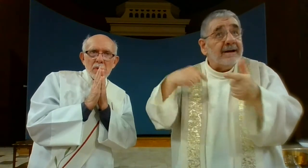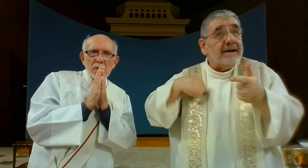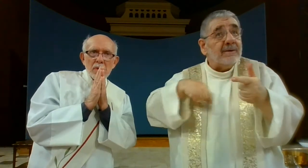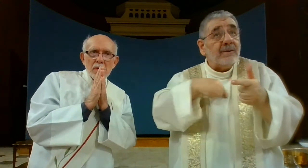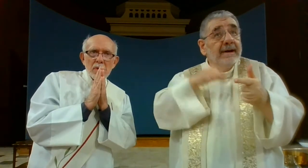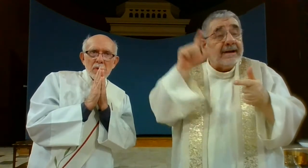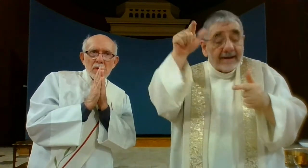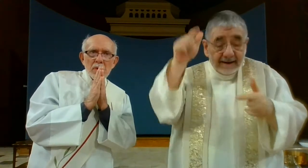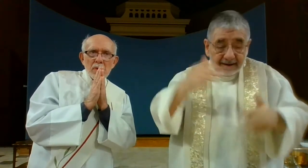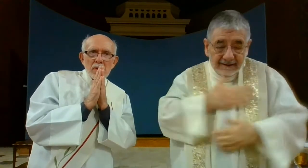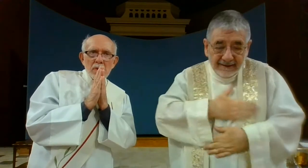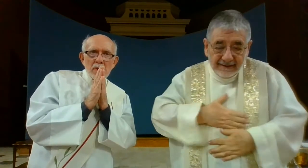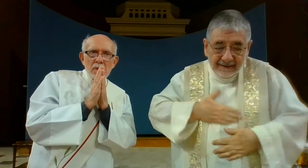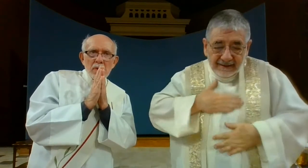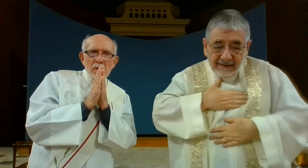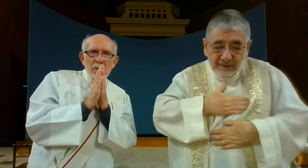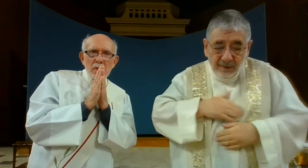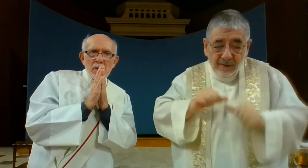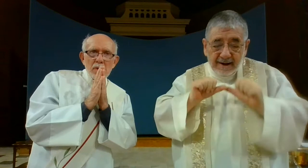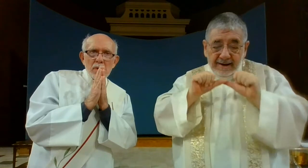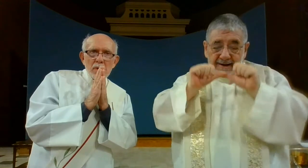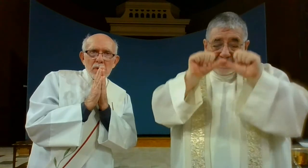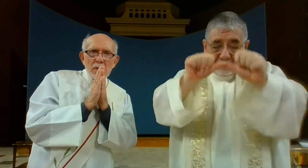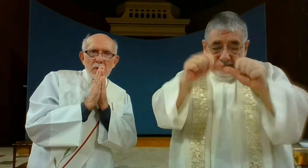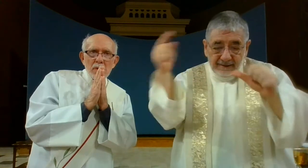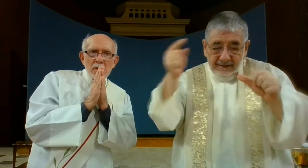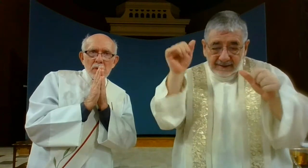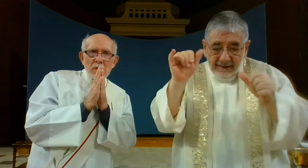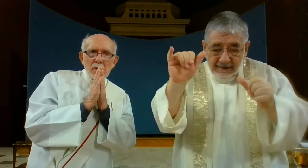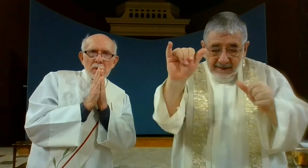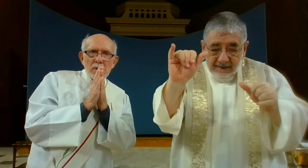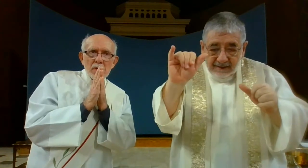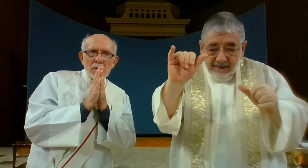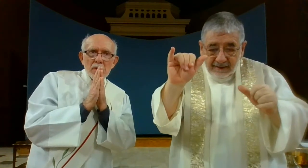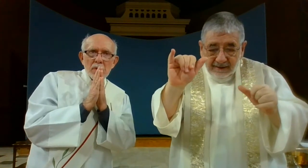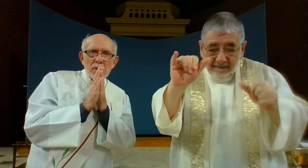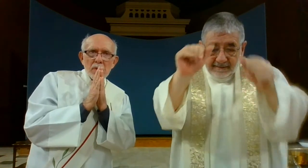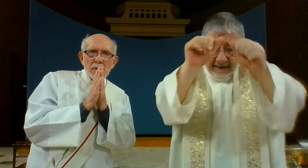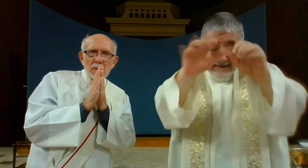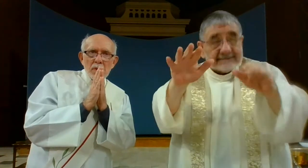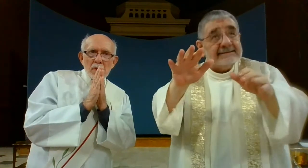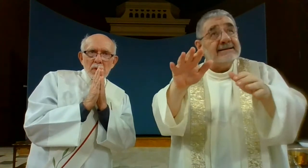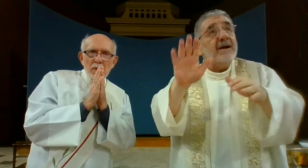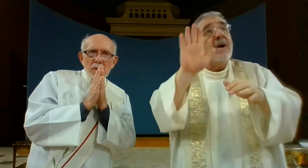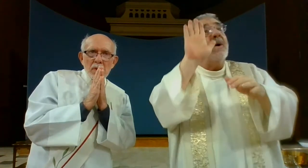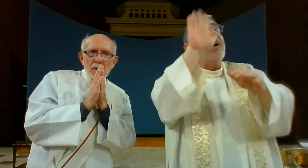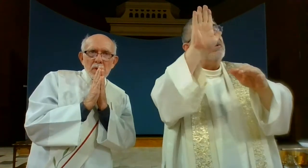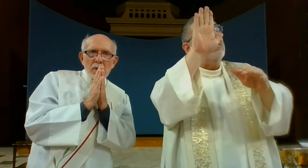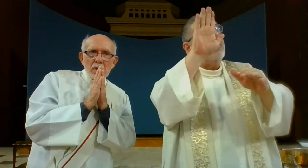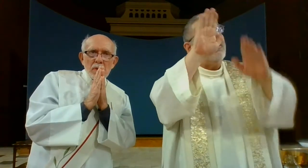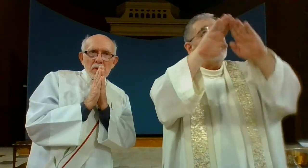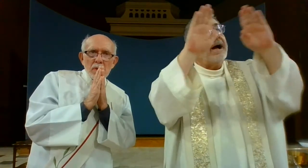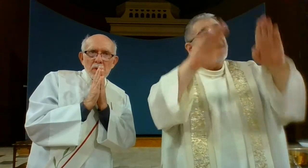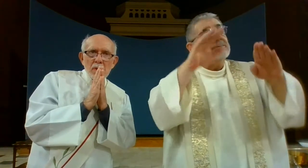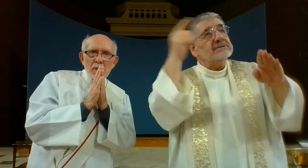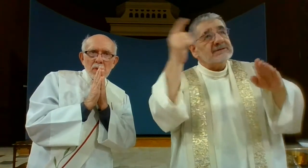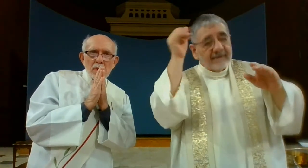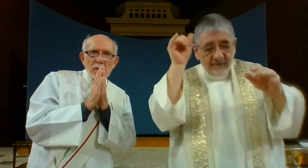so, in the joy of your house, delight one day in